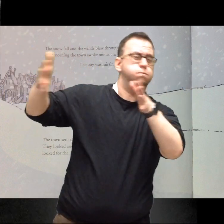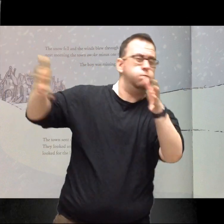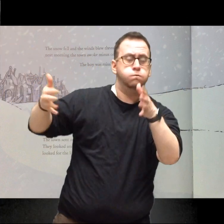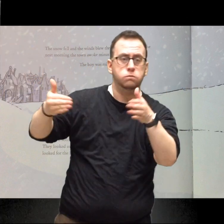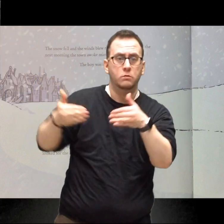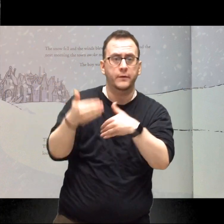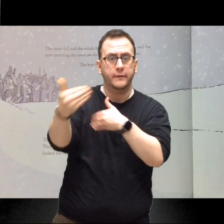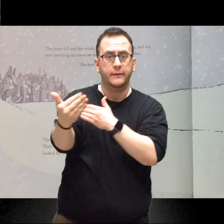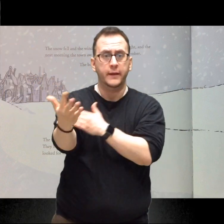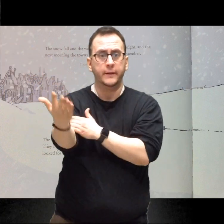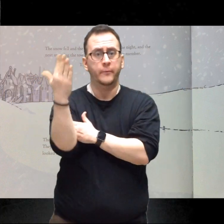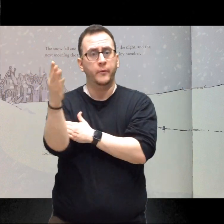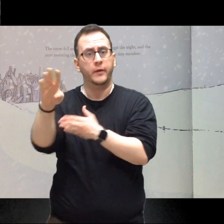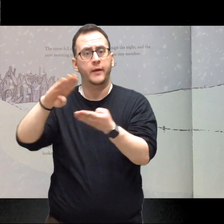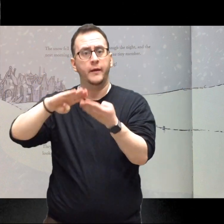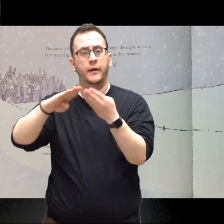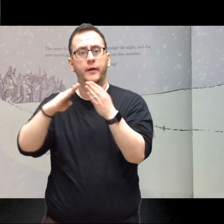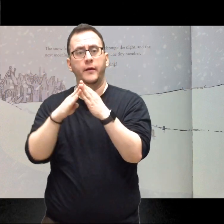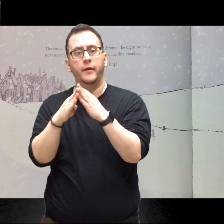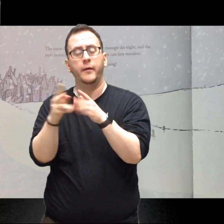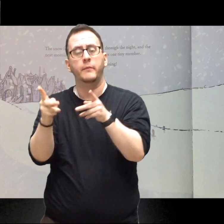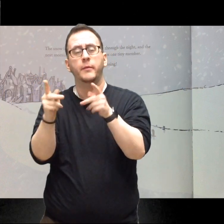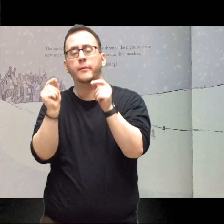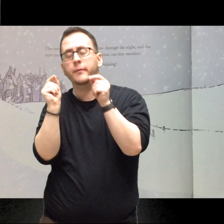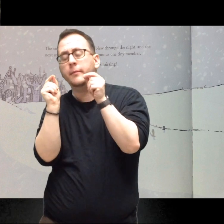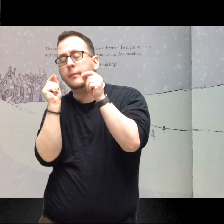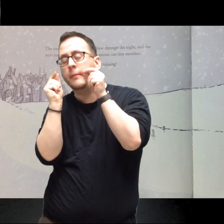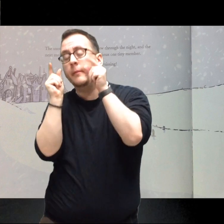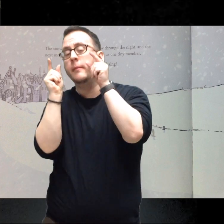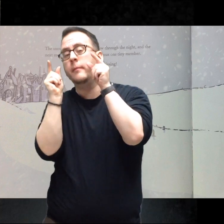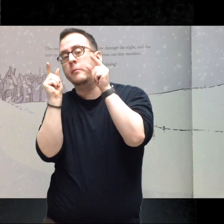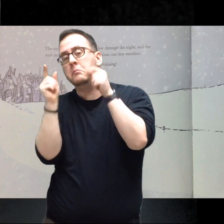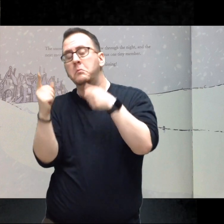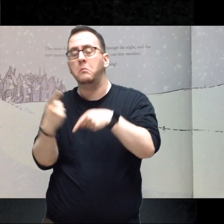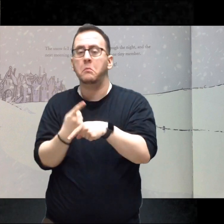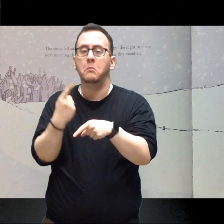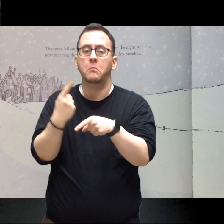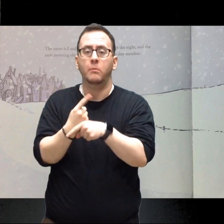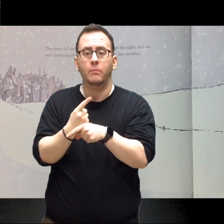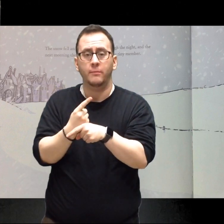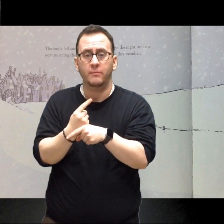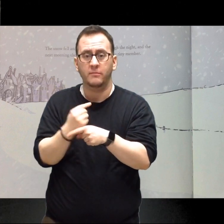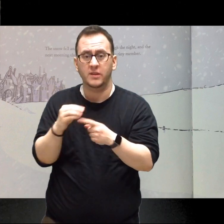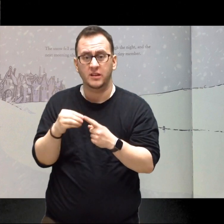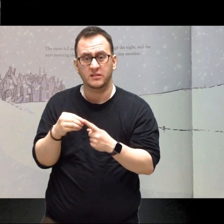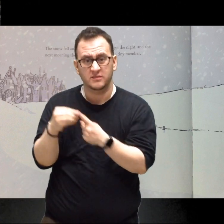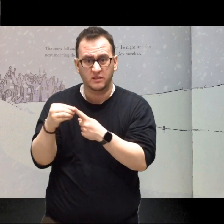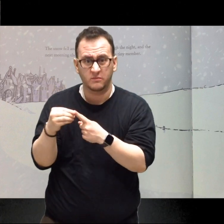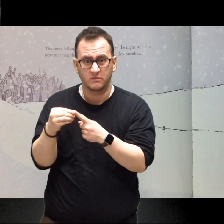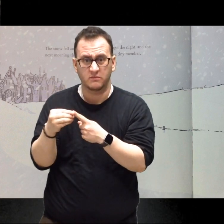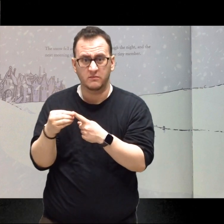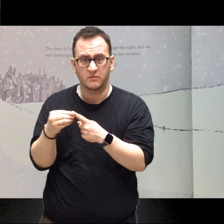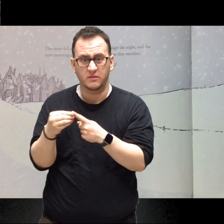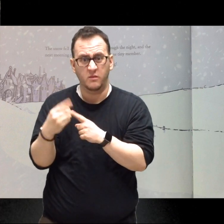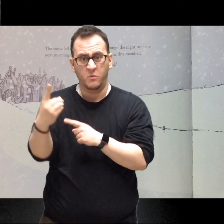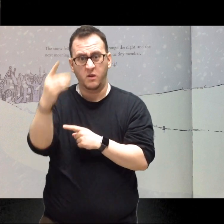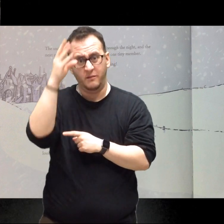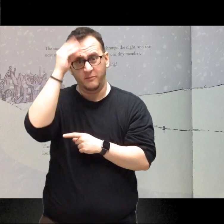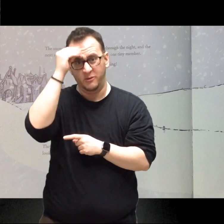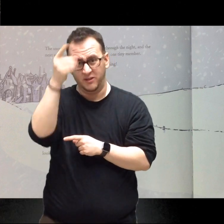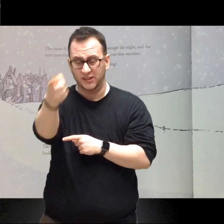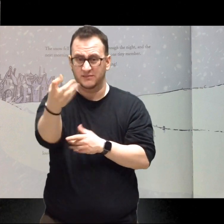blew through the night, and the next morning the town awoke minus one tiny member. The boy was